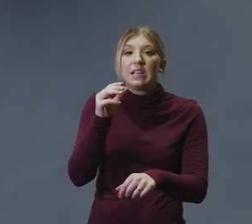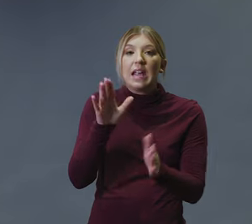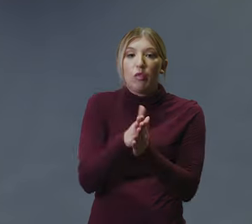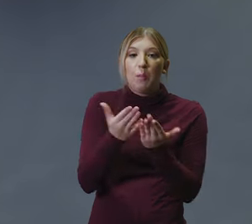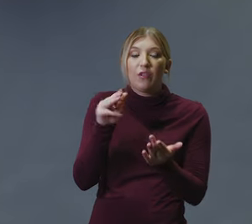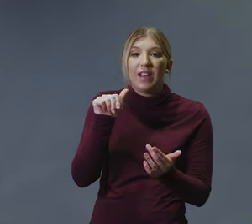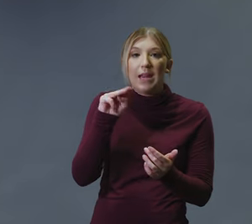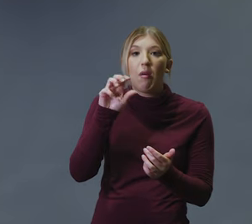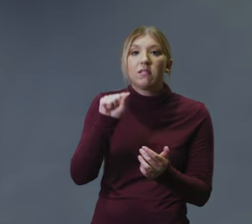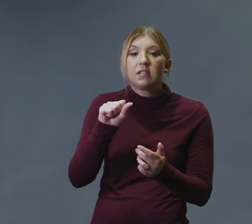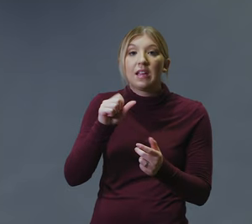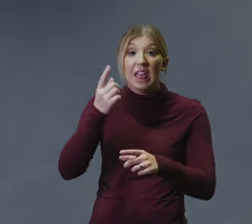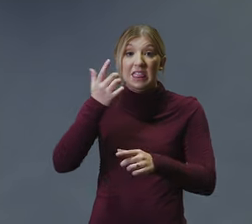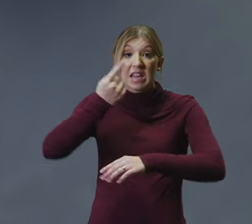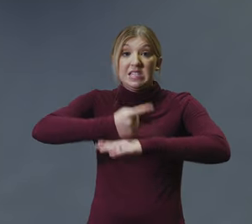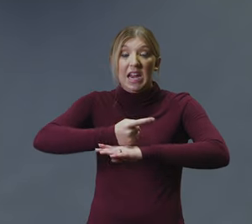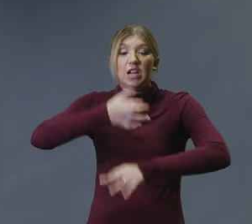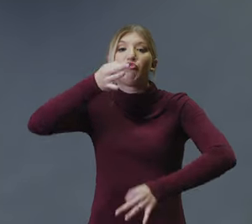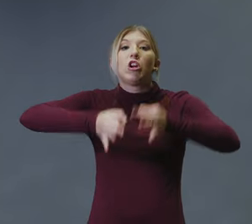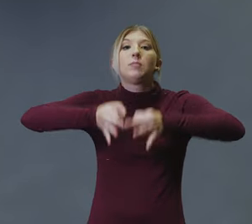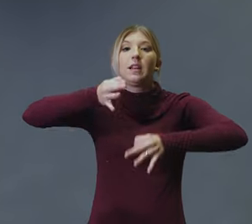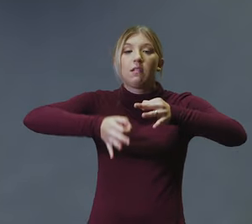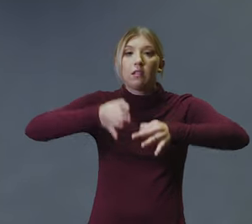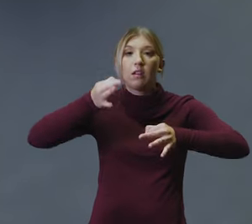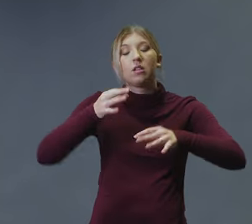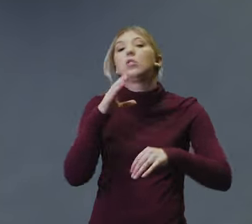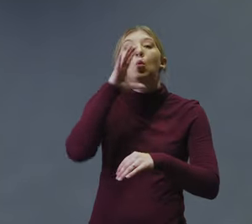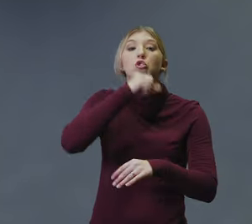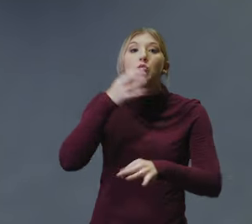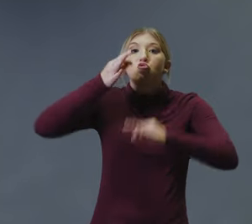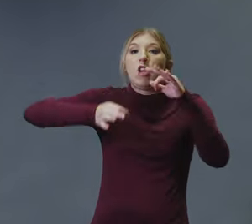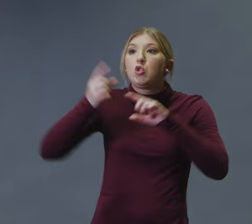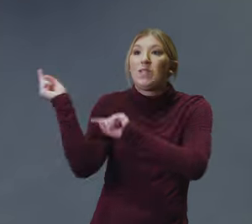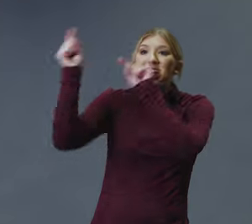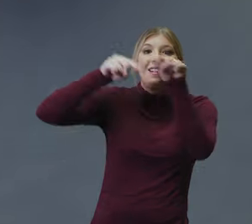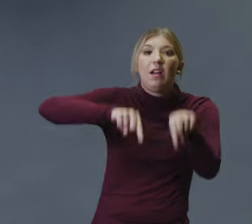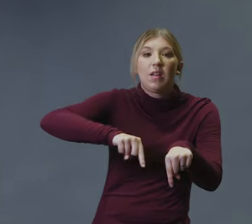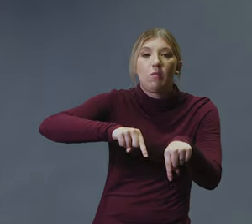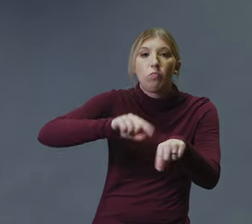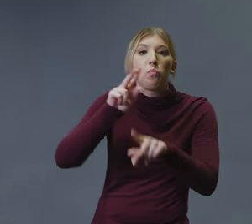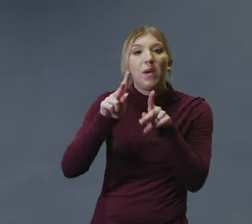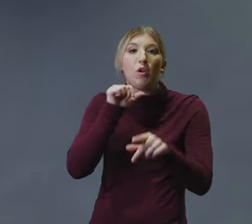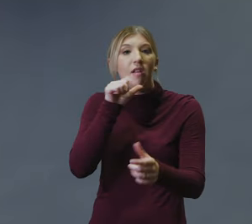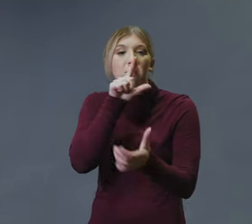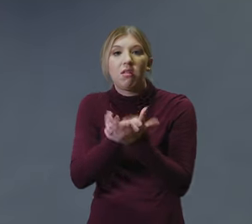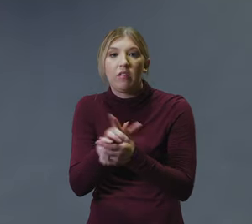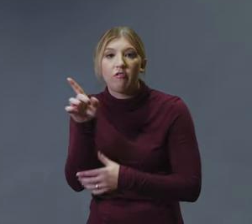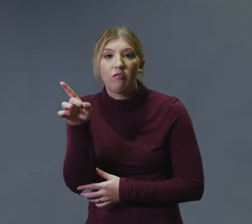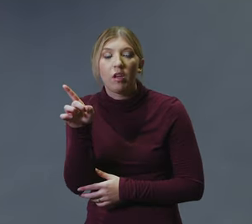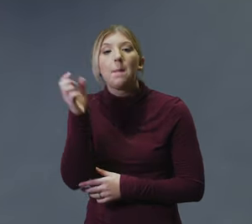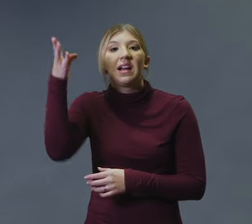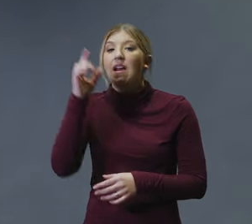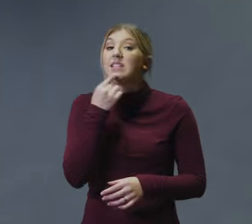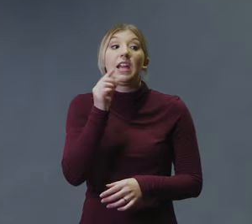a day of judgment. Israel assumed that judgment was coming for those on the outside, but God is